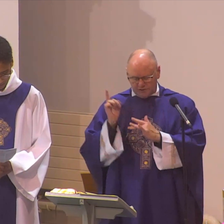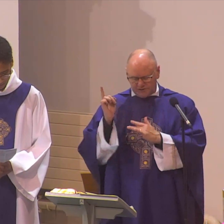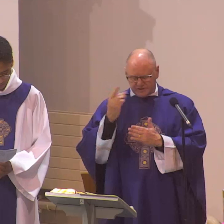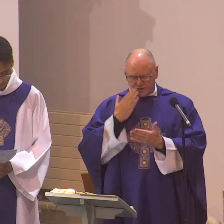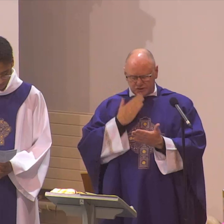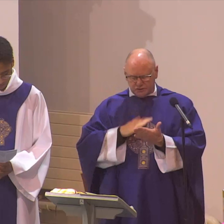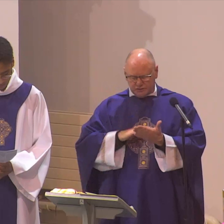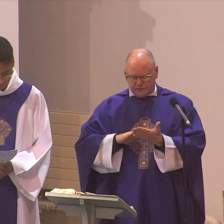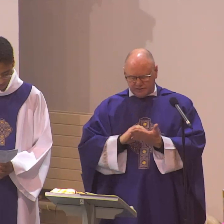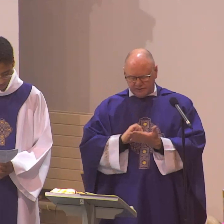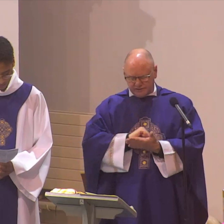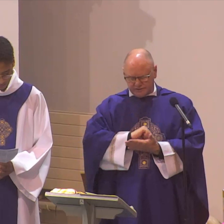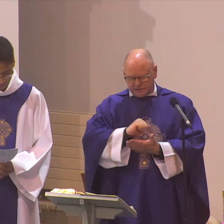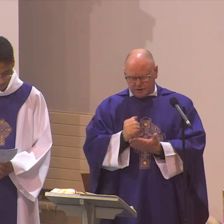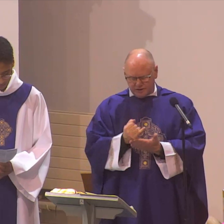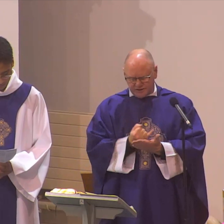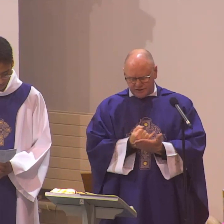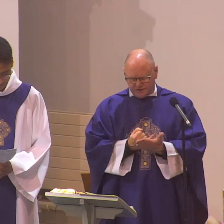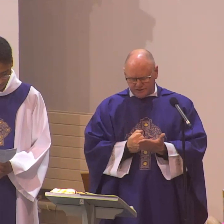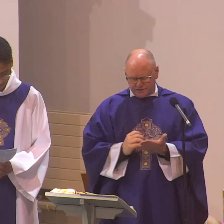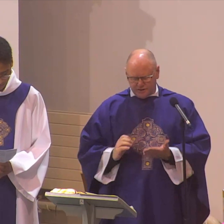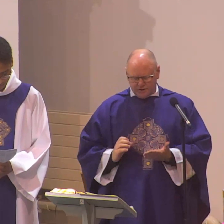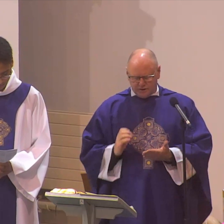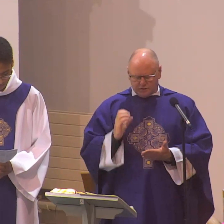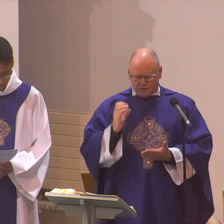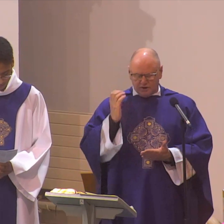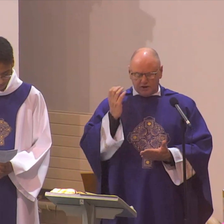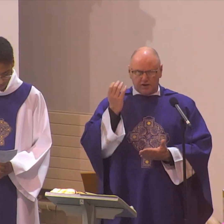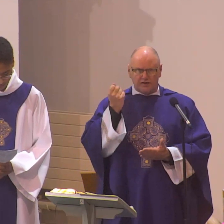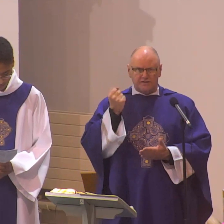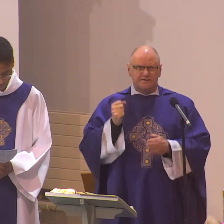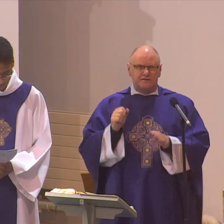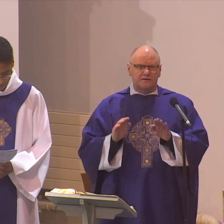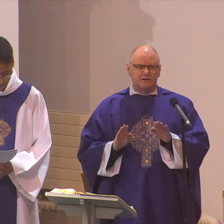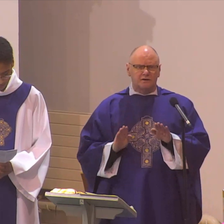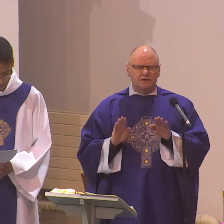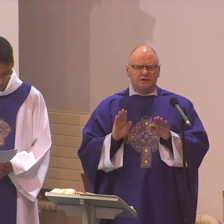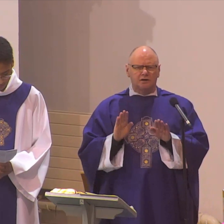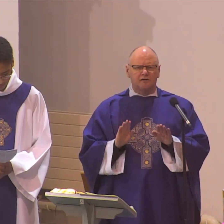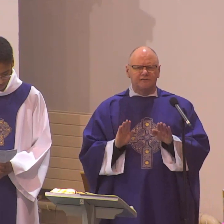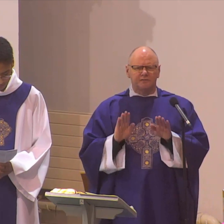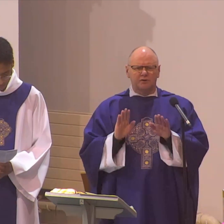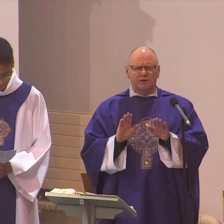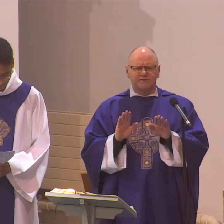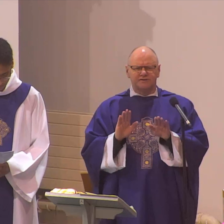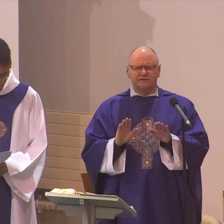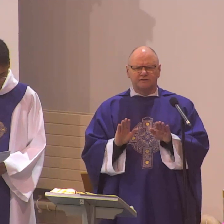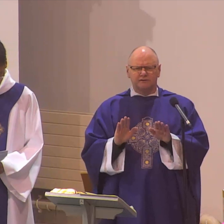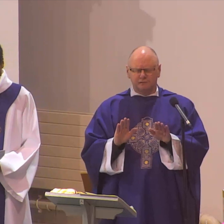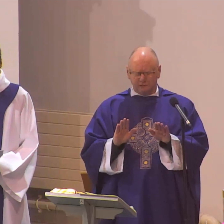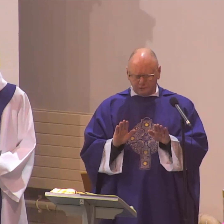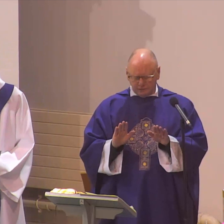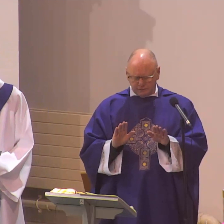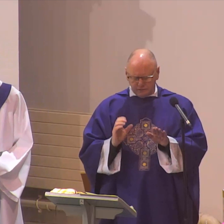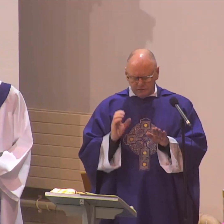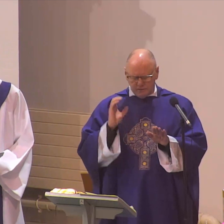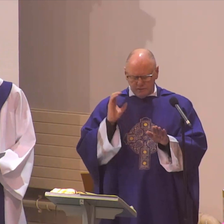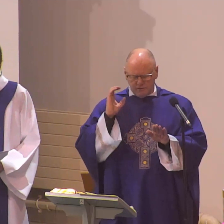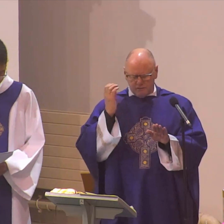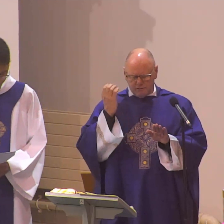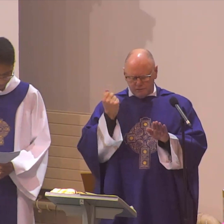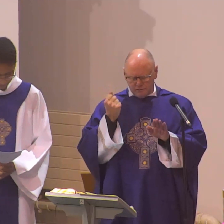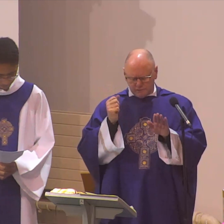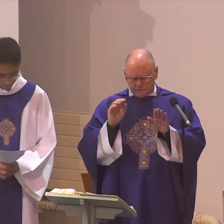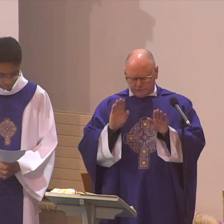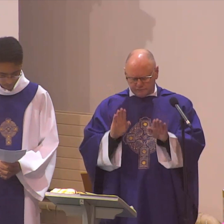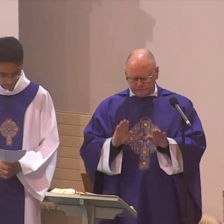Lord Jesus, you forgive us our sins. Christ, have mercy.